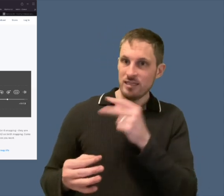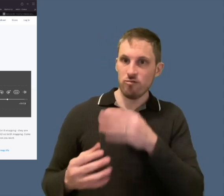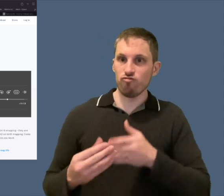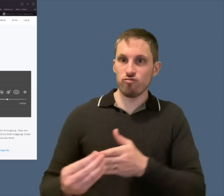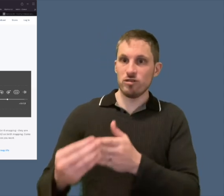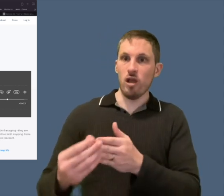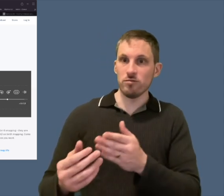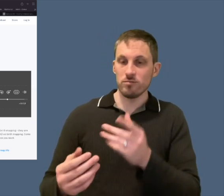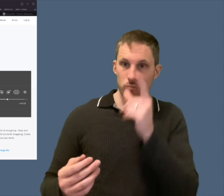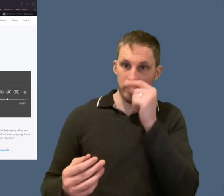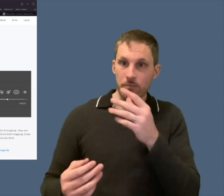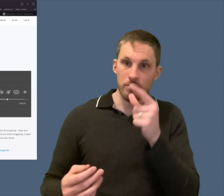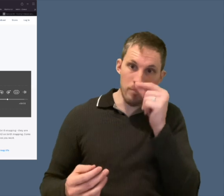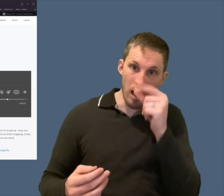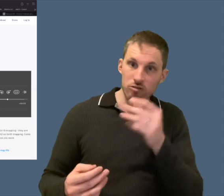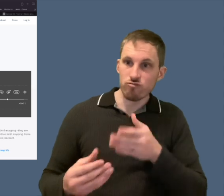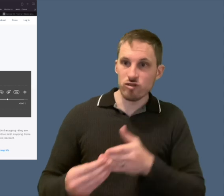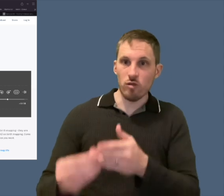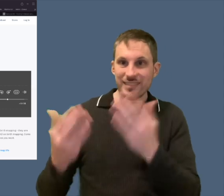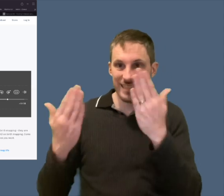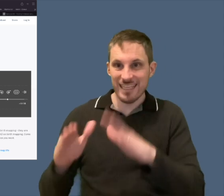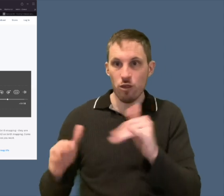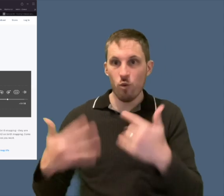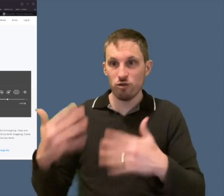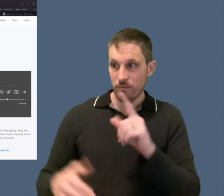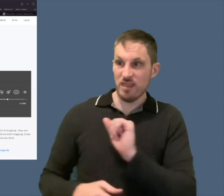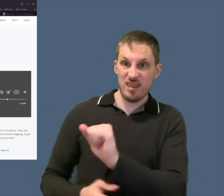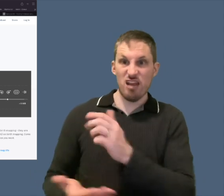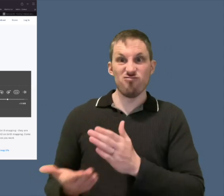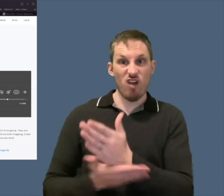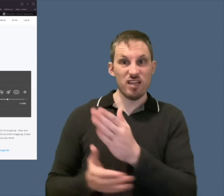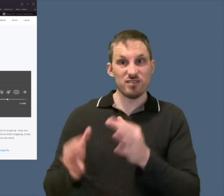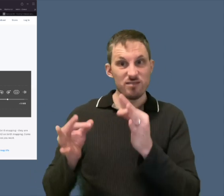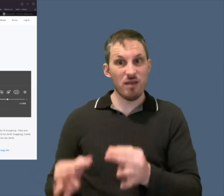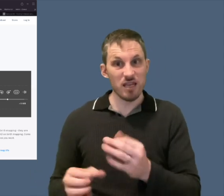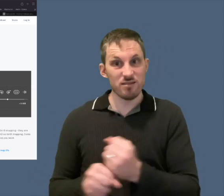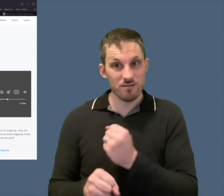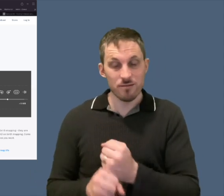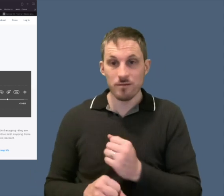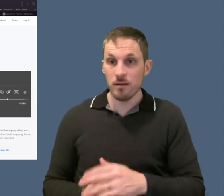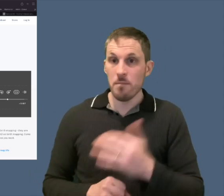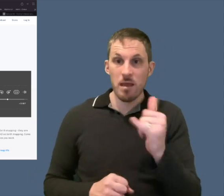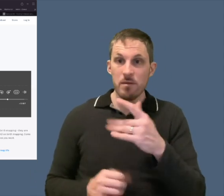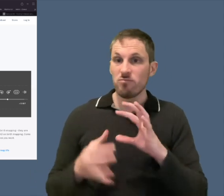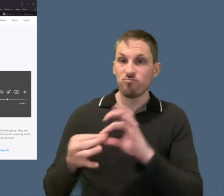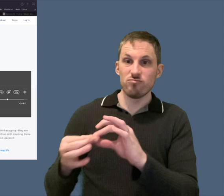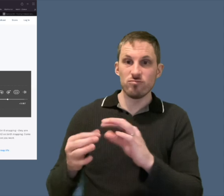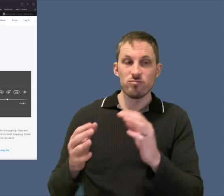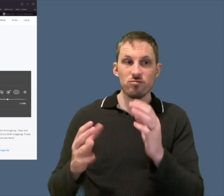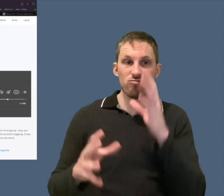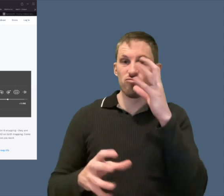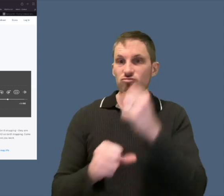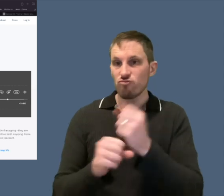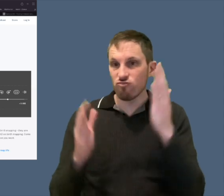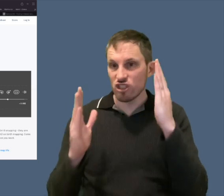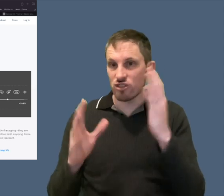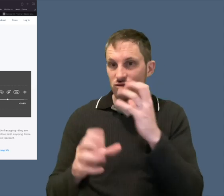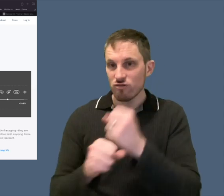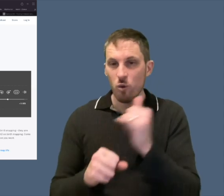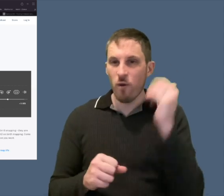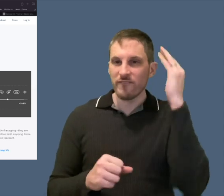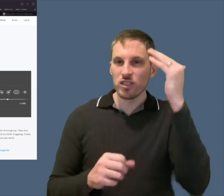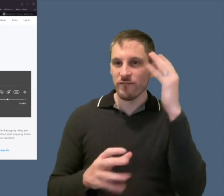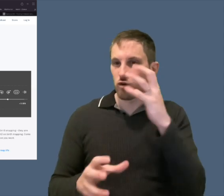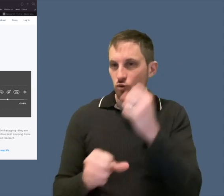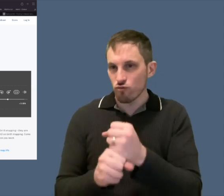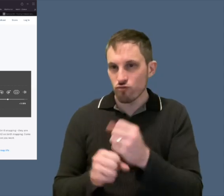is absolutely their right to make. And that might be due to religious reasons or philosophical reasons,